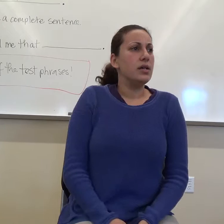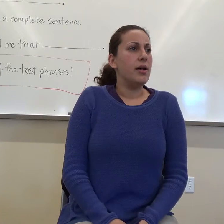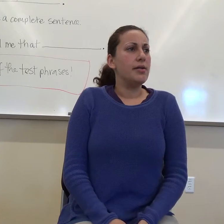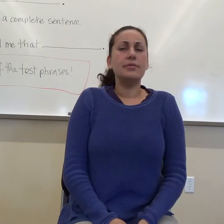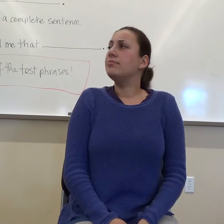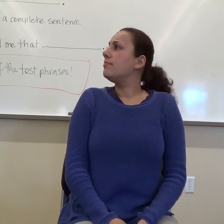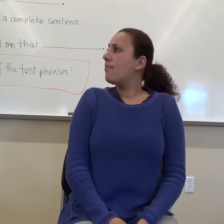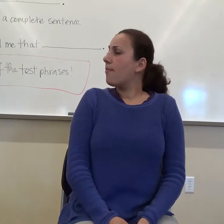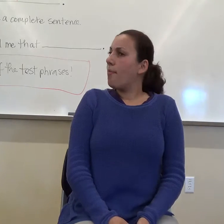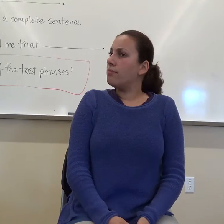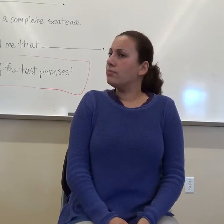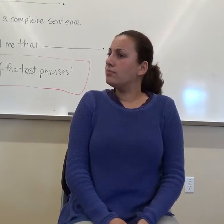see